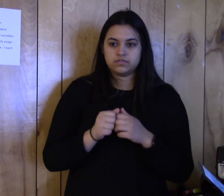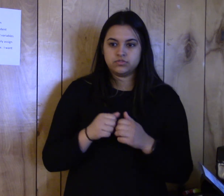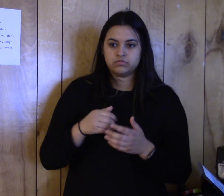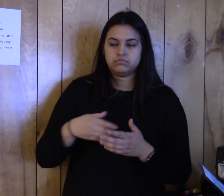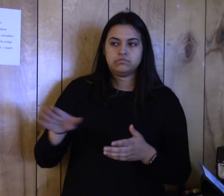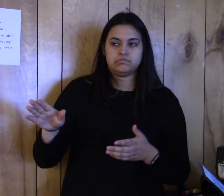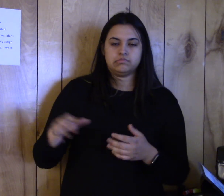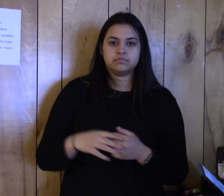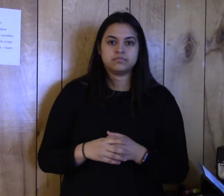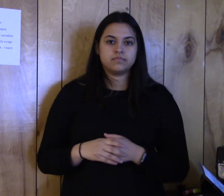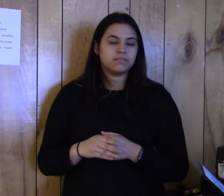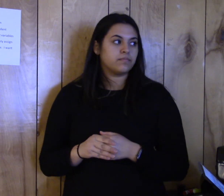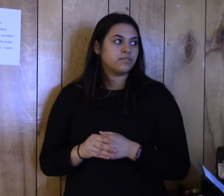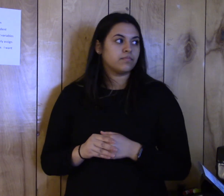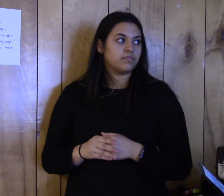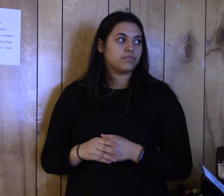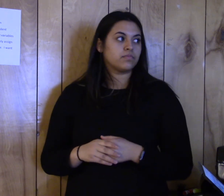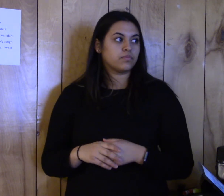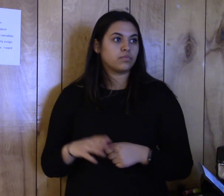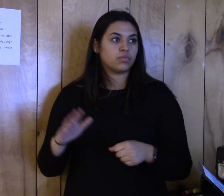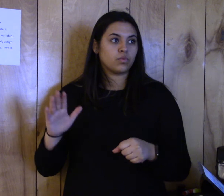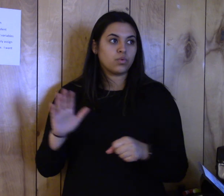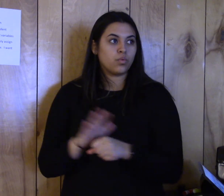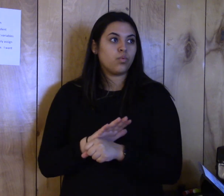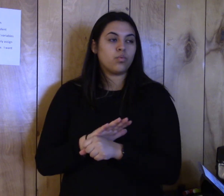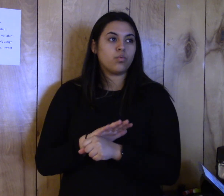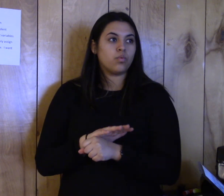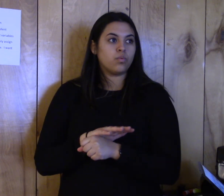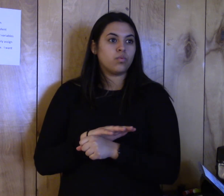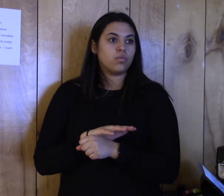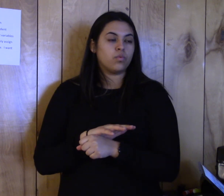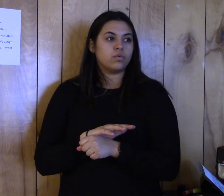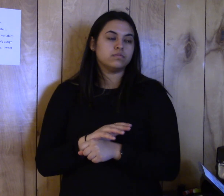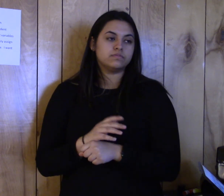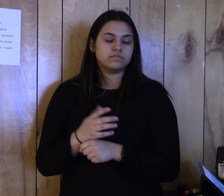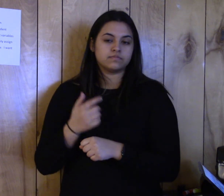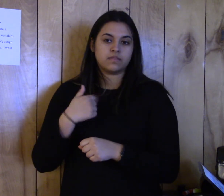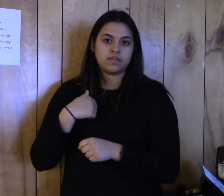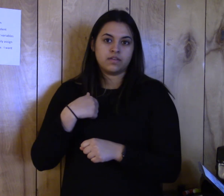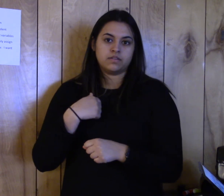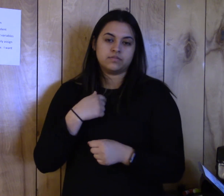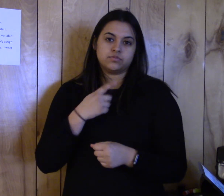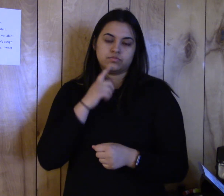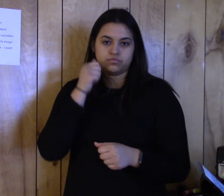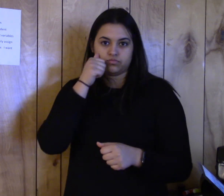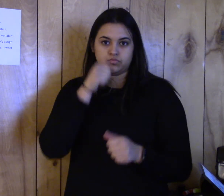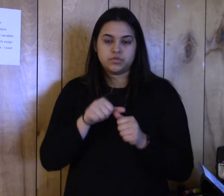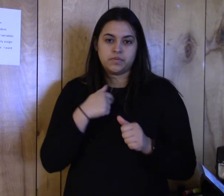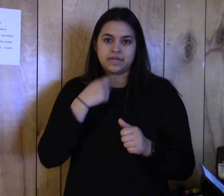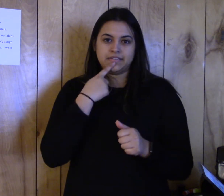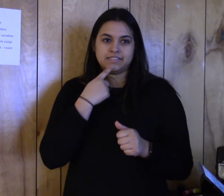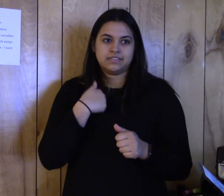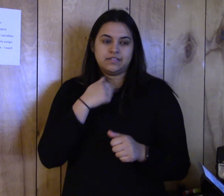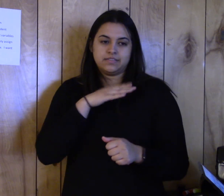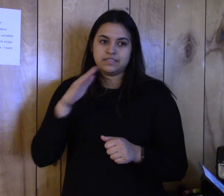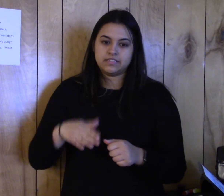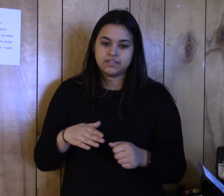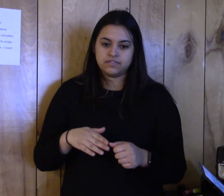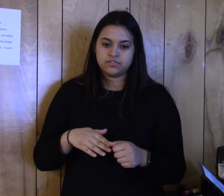But the whole thing, like I said, I swore I'd never fire a gun. I was at this dude's house, the one with the cougar, and